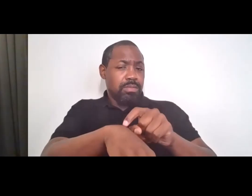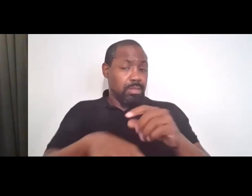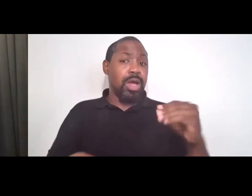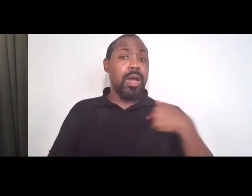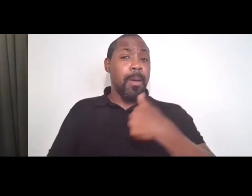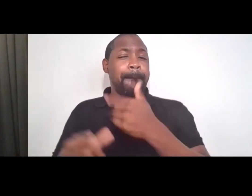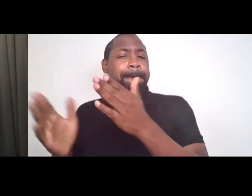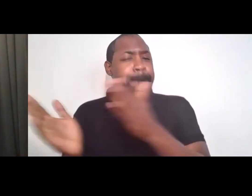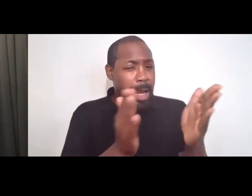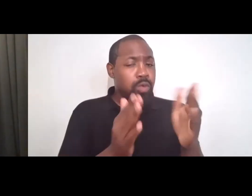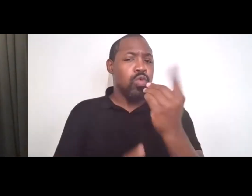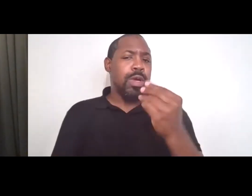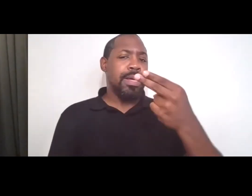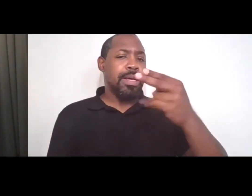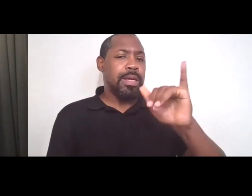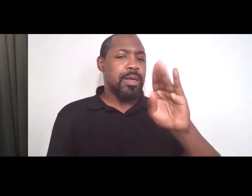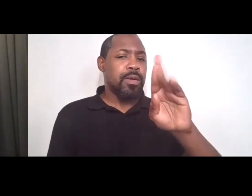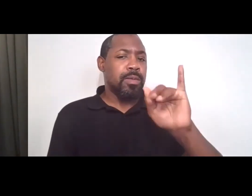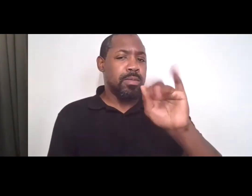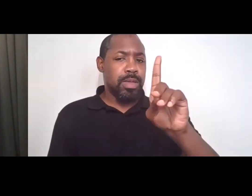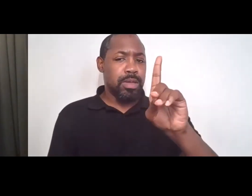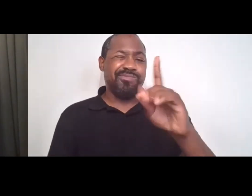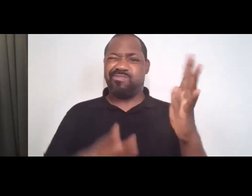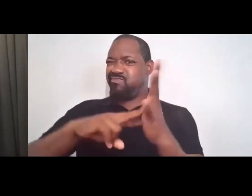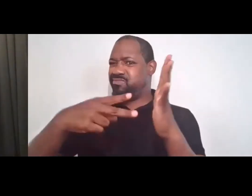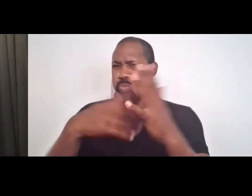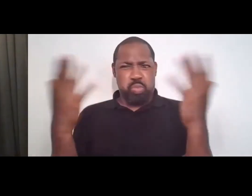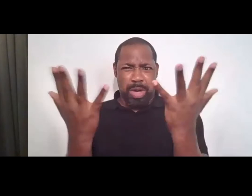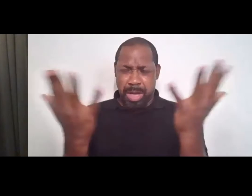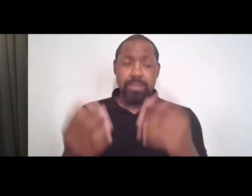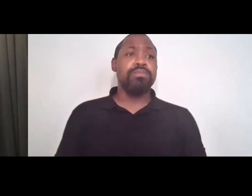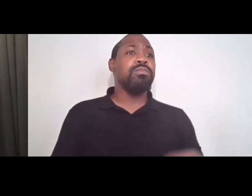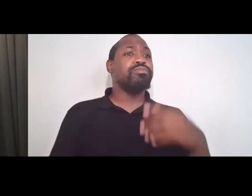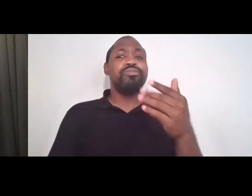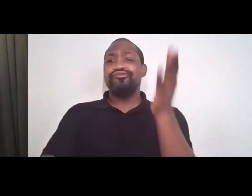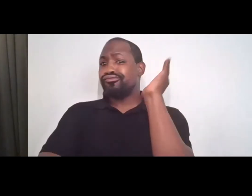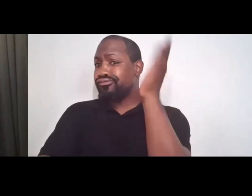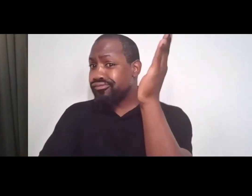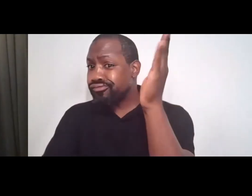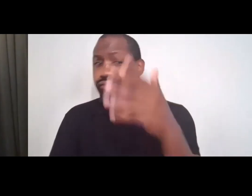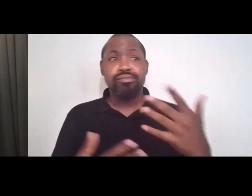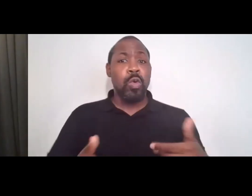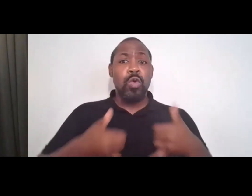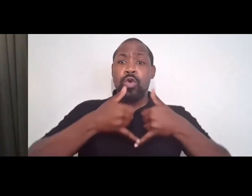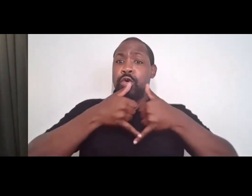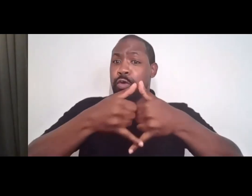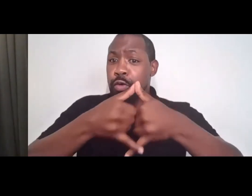And we were planning on a hybrid model where there'd be